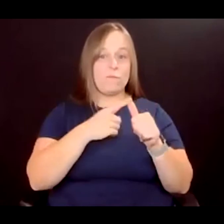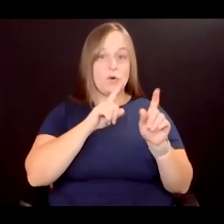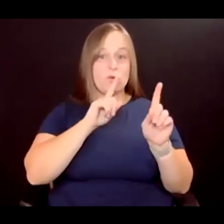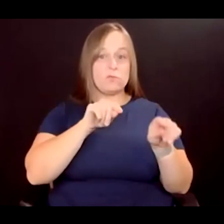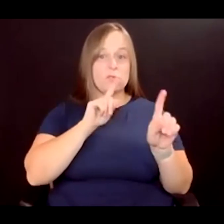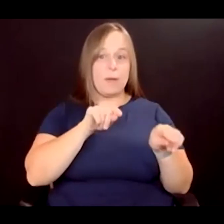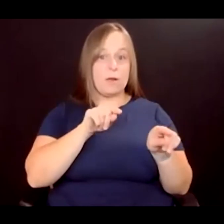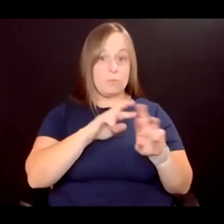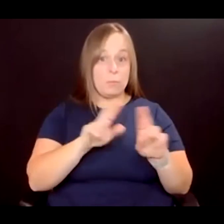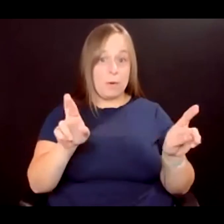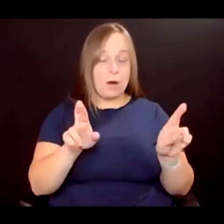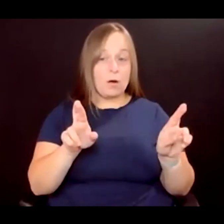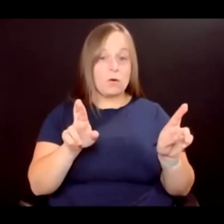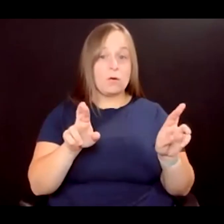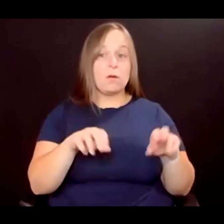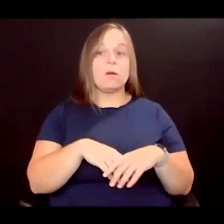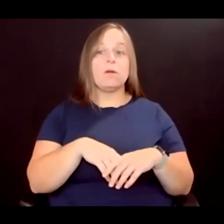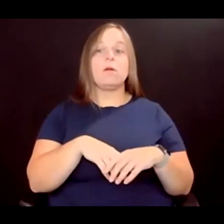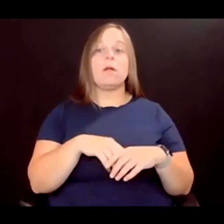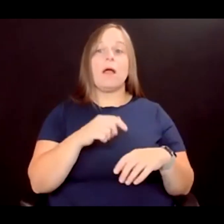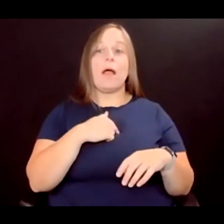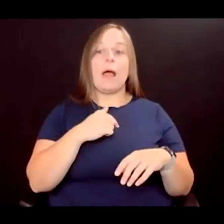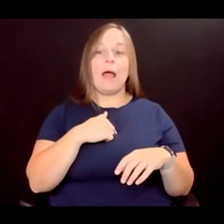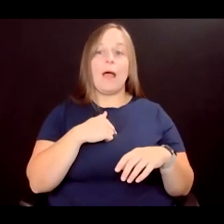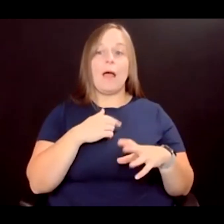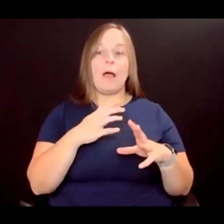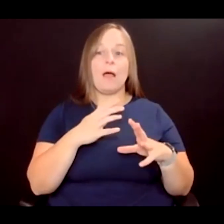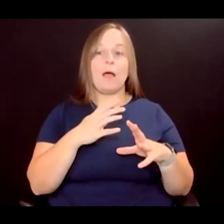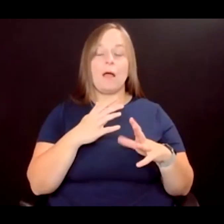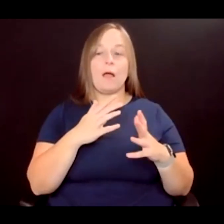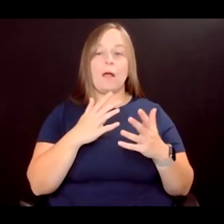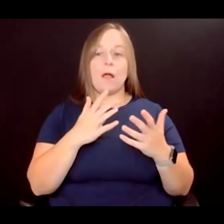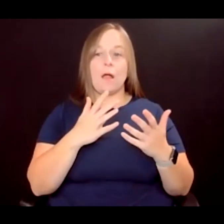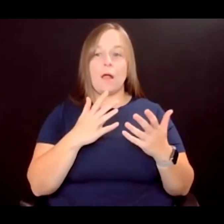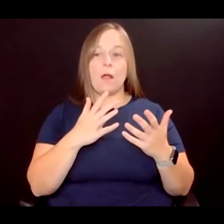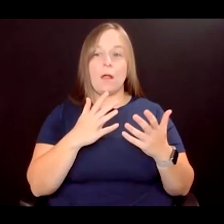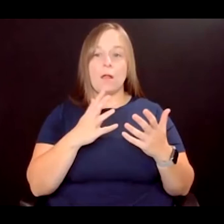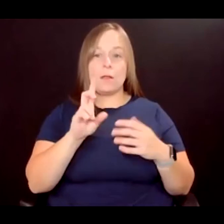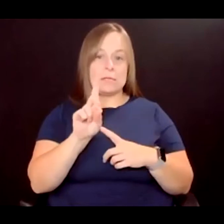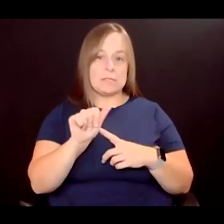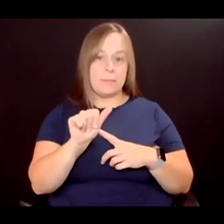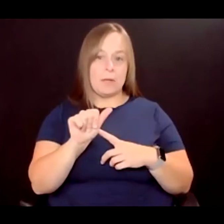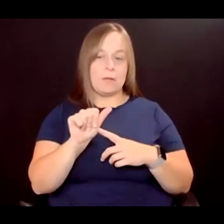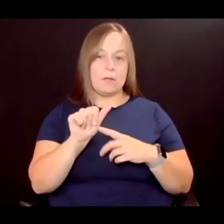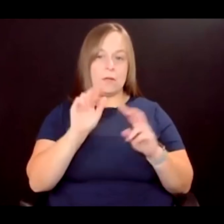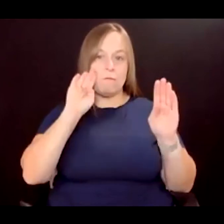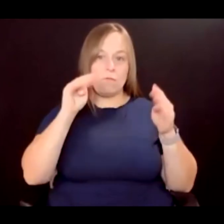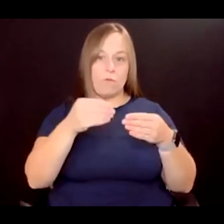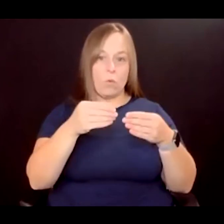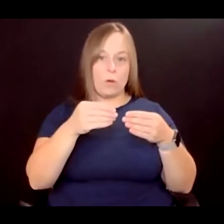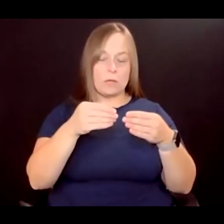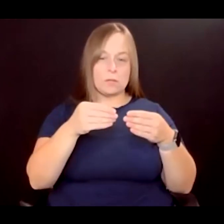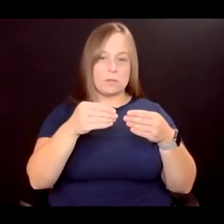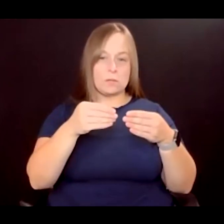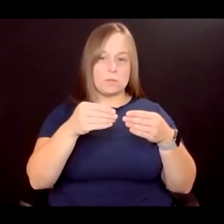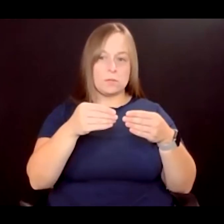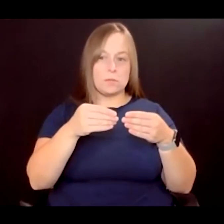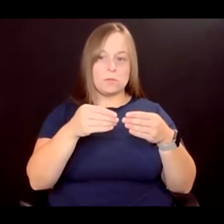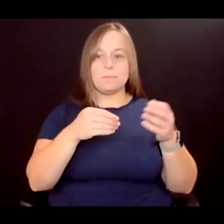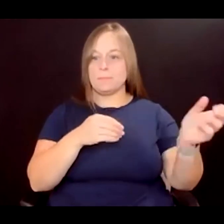what you will do to encourage business owners to make their businesses accessible to everyone. I would like to go out shopping and be a foodie